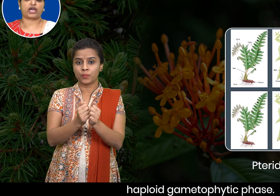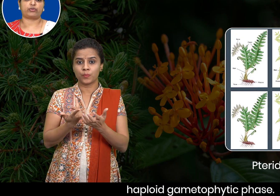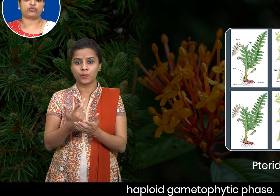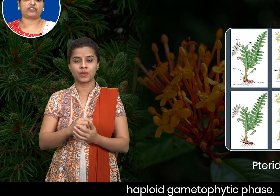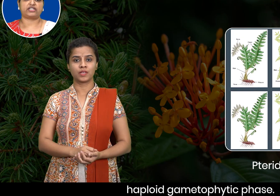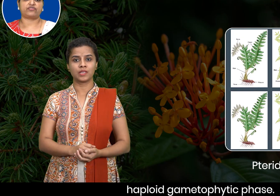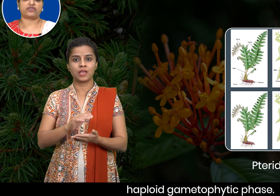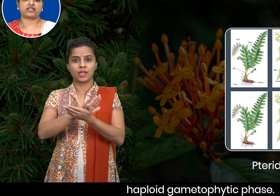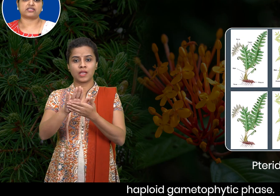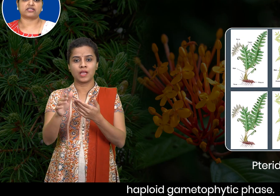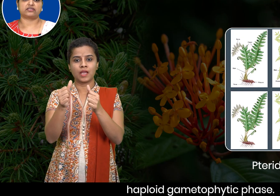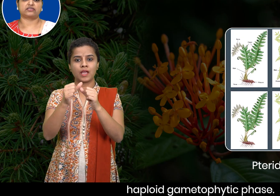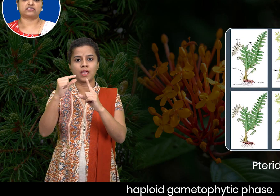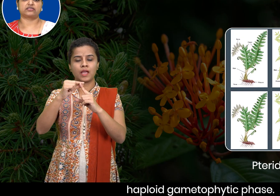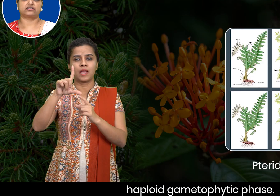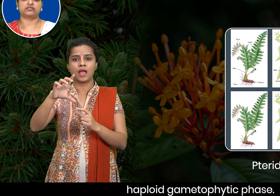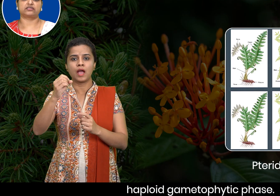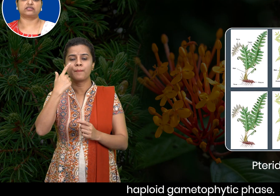haploid gametophytic phase.